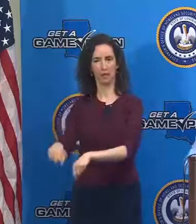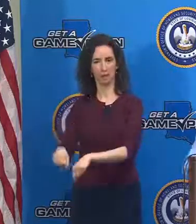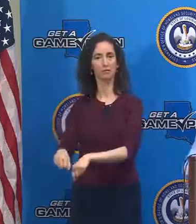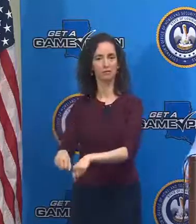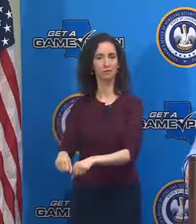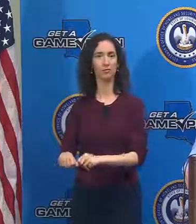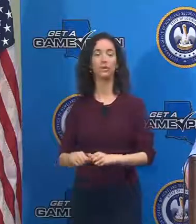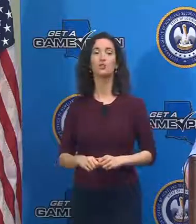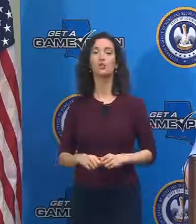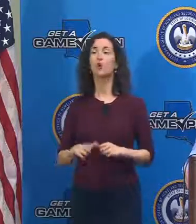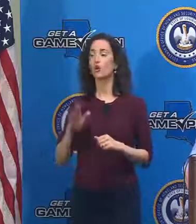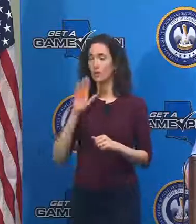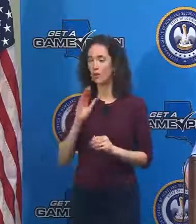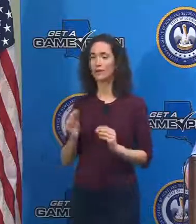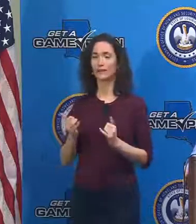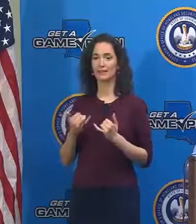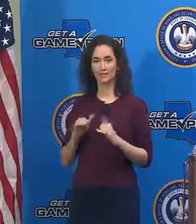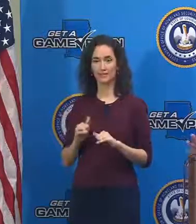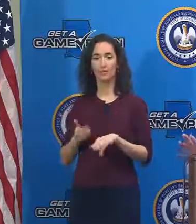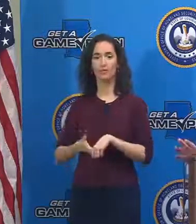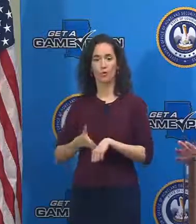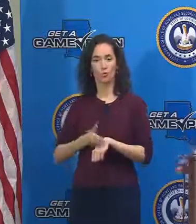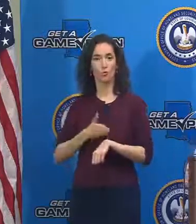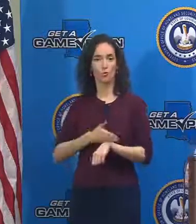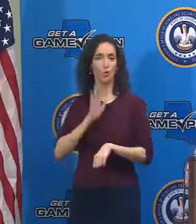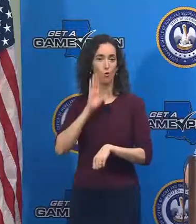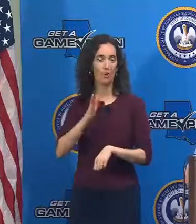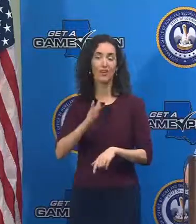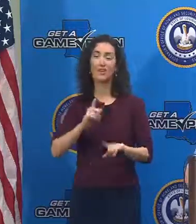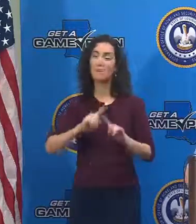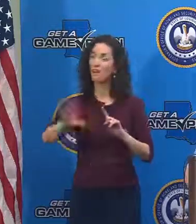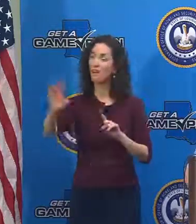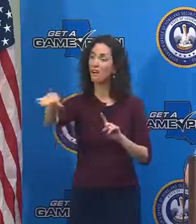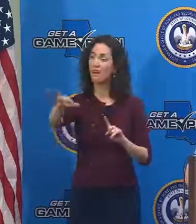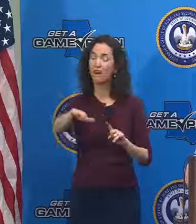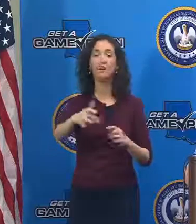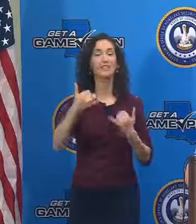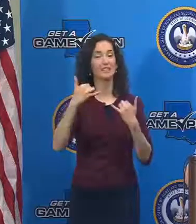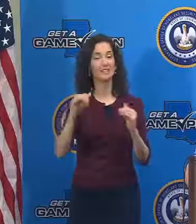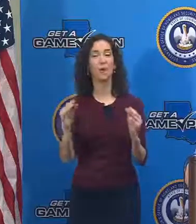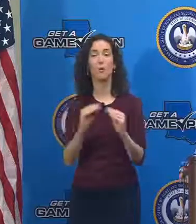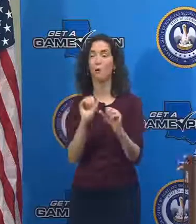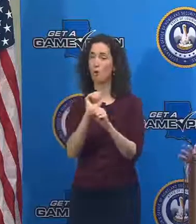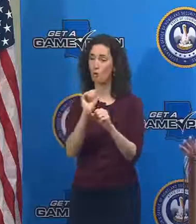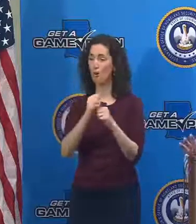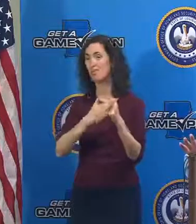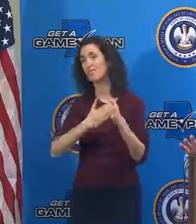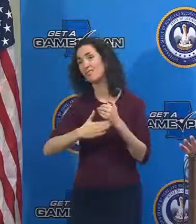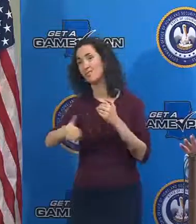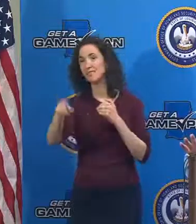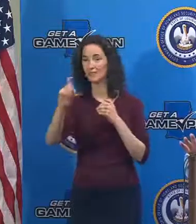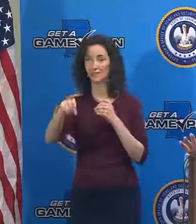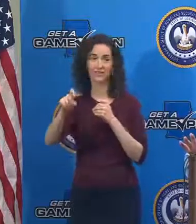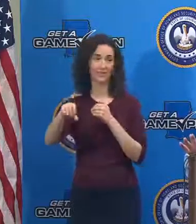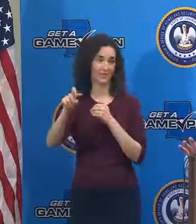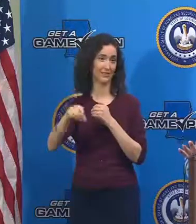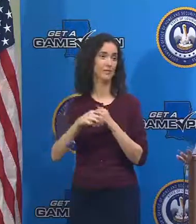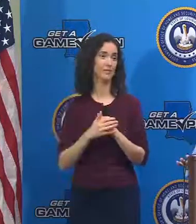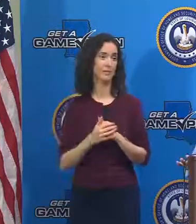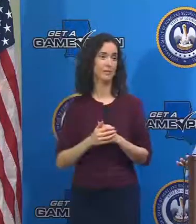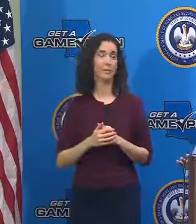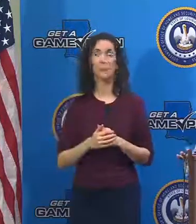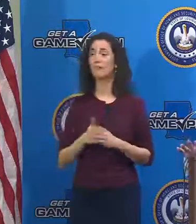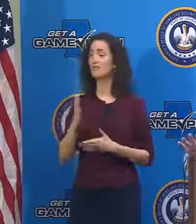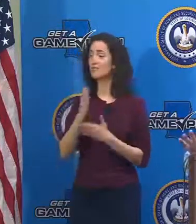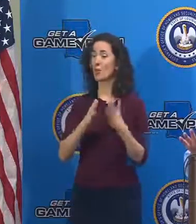continue to get better as well. But we know we have an awful lot of work to do. We know that everybody doesn't have